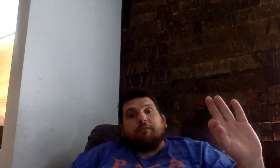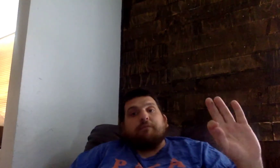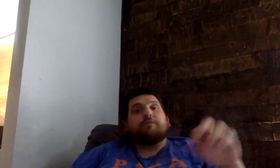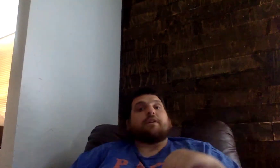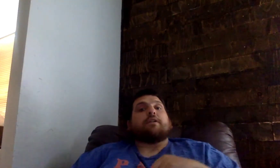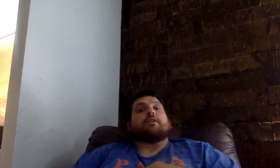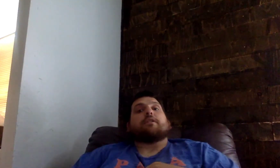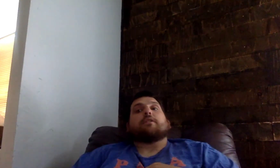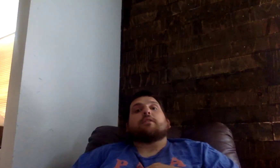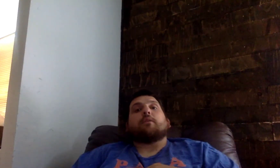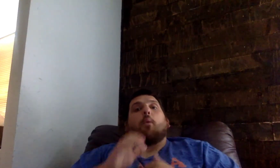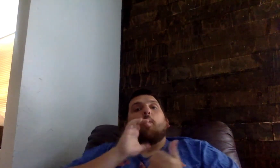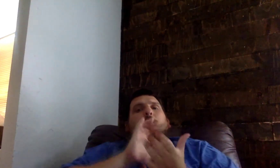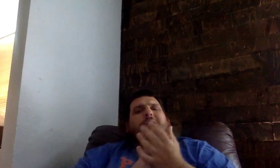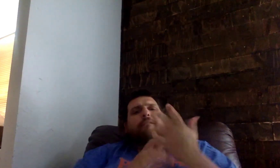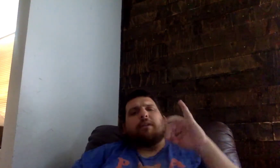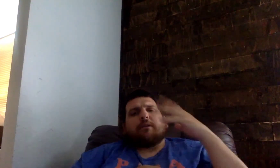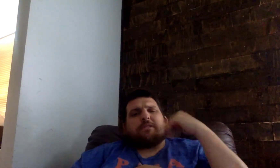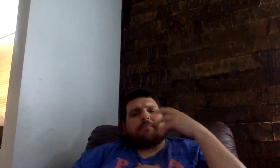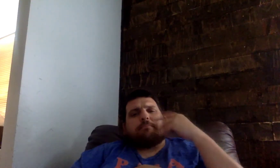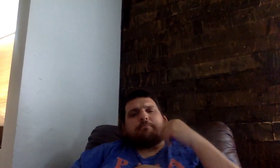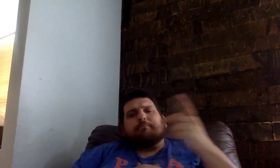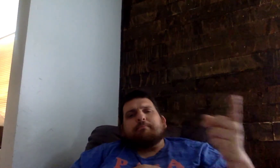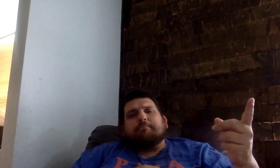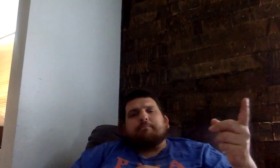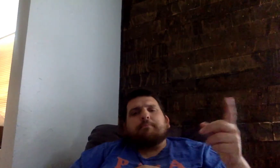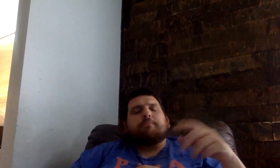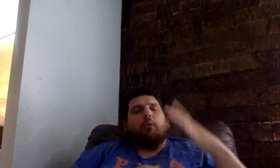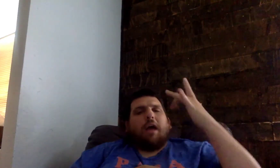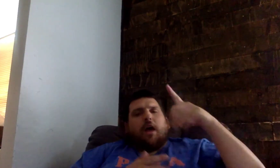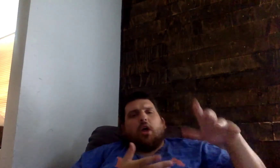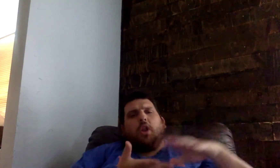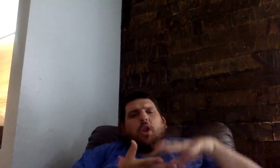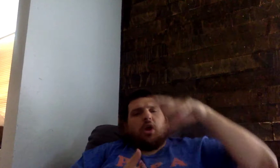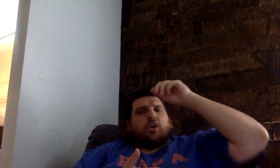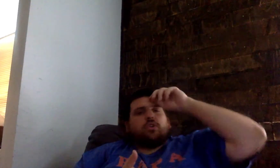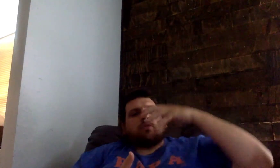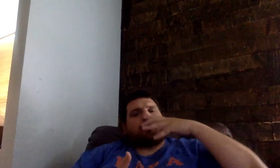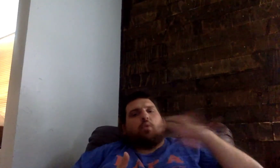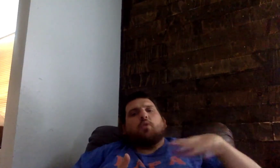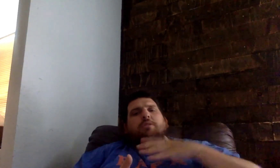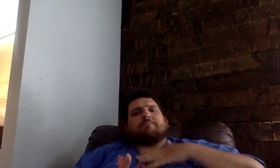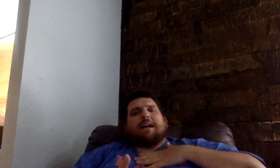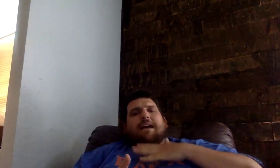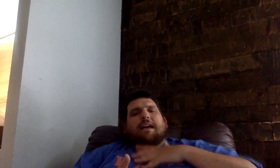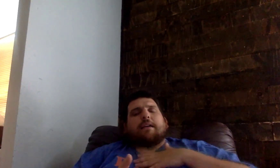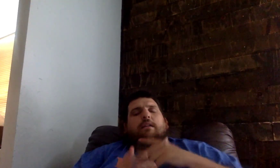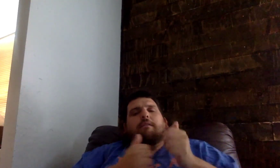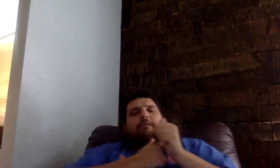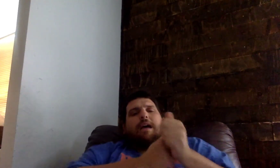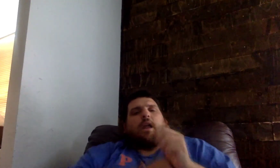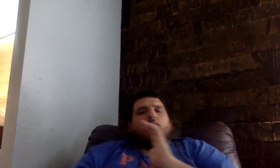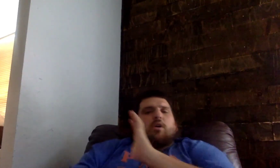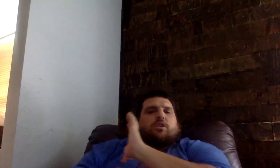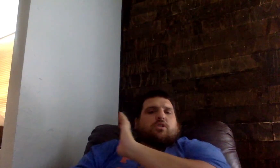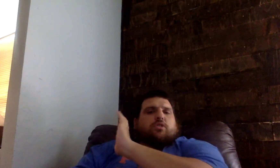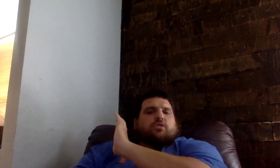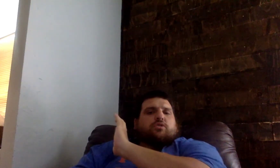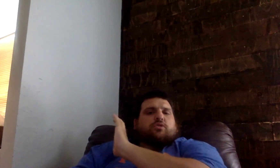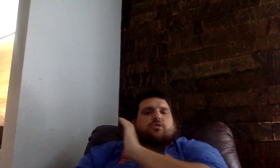I wake up and turn it off. Maybe my wife's still sleeping because she's learned to ignore my alarm and she